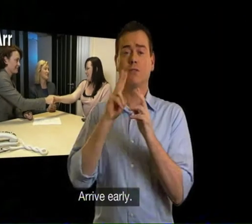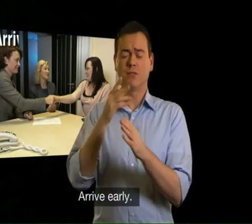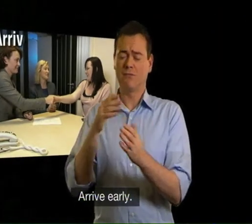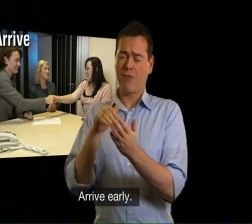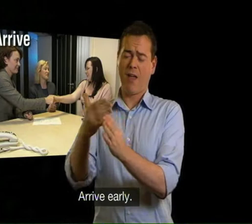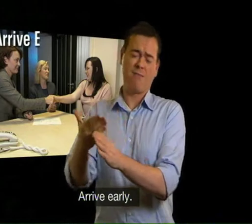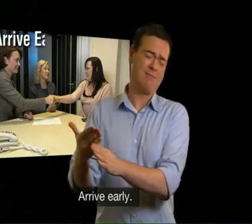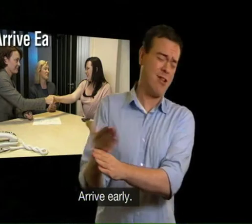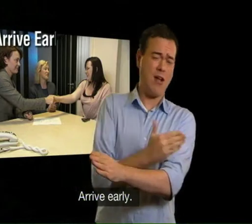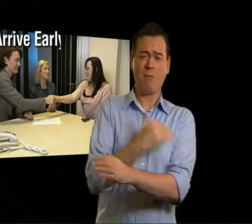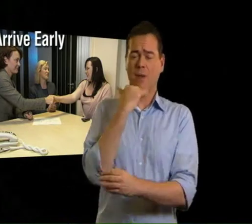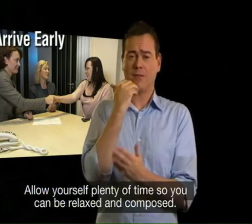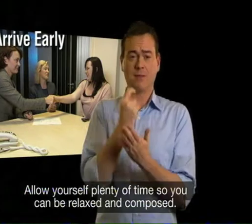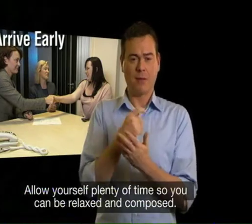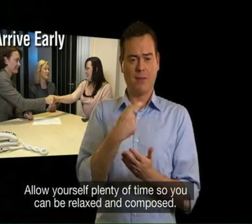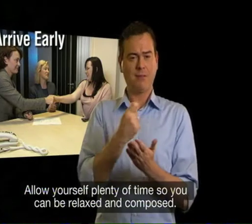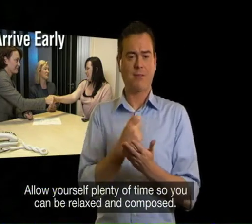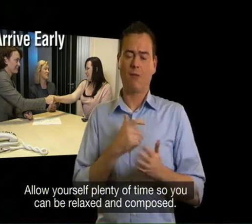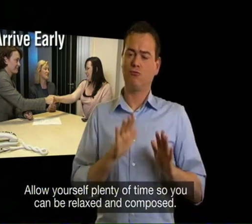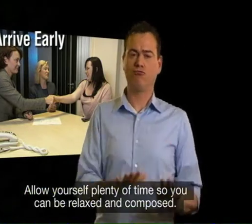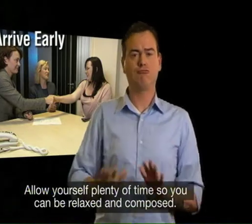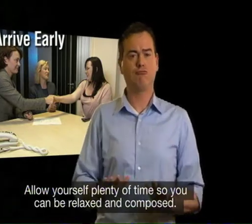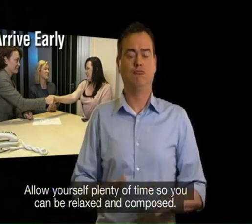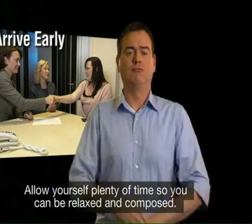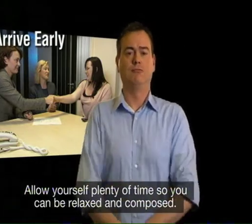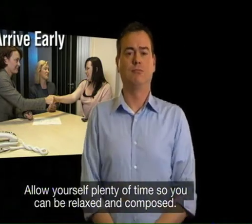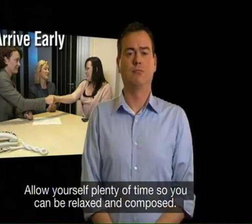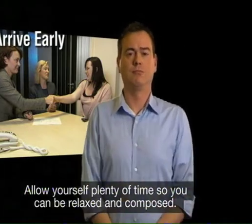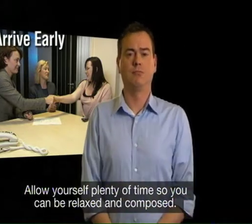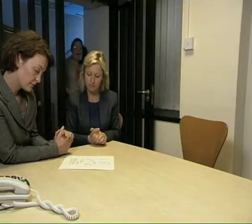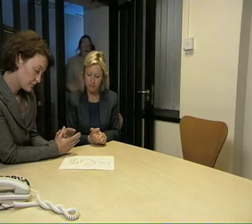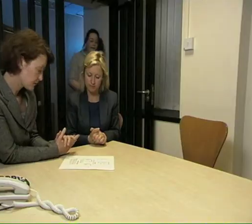Arrive early. Allow yourself plenty of time so you can be relaxed and composed.